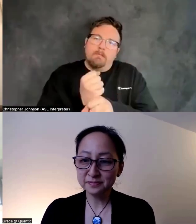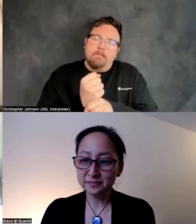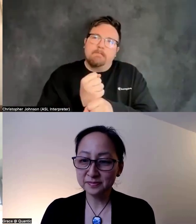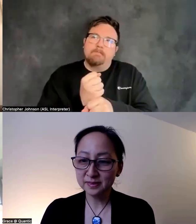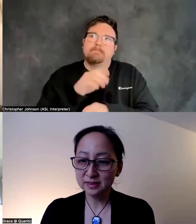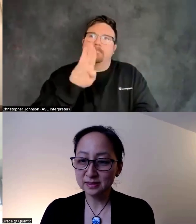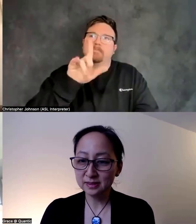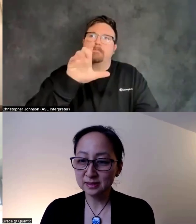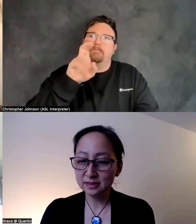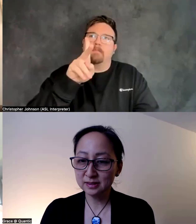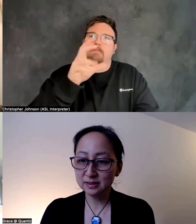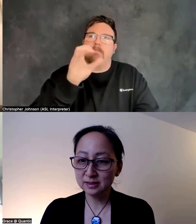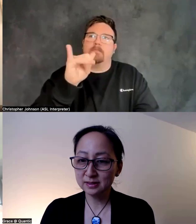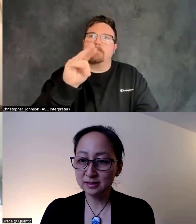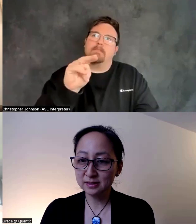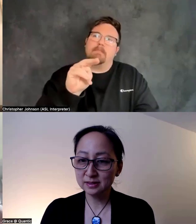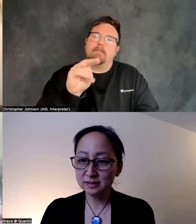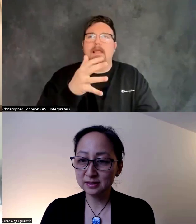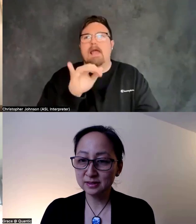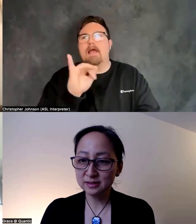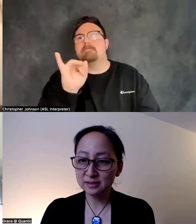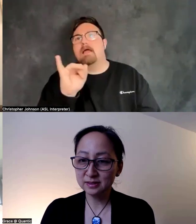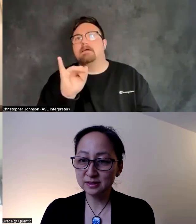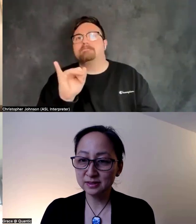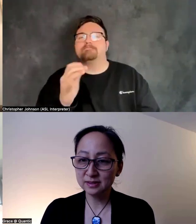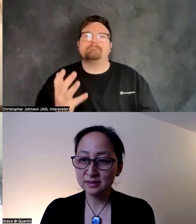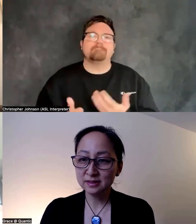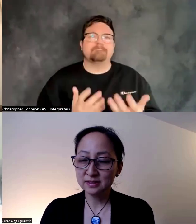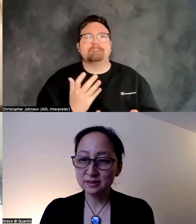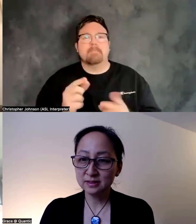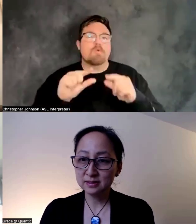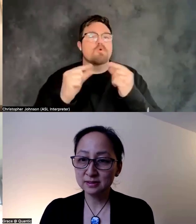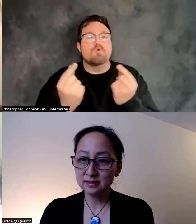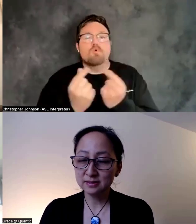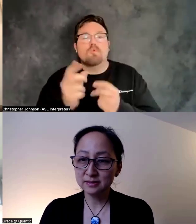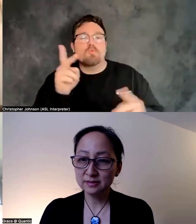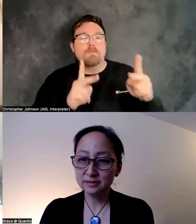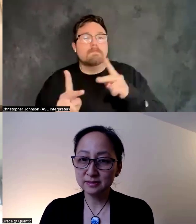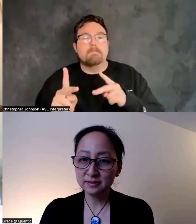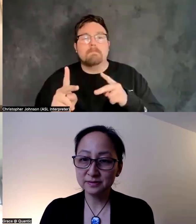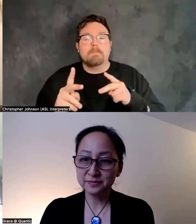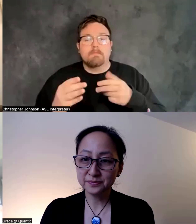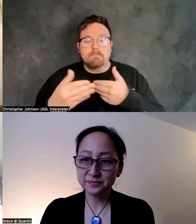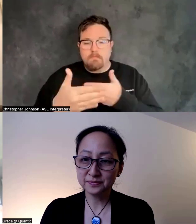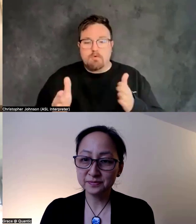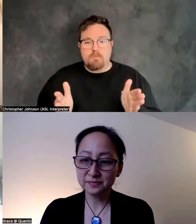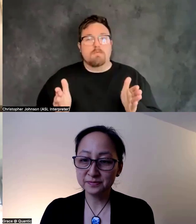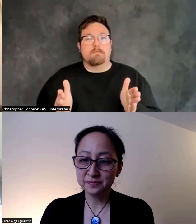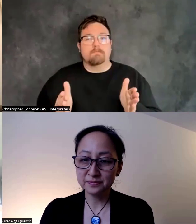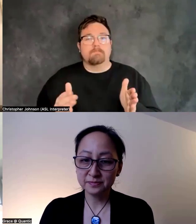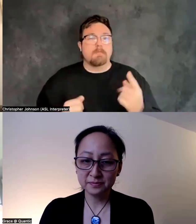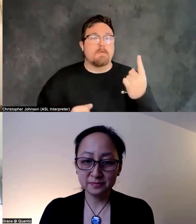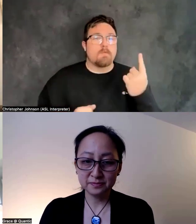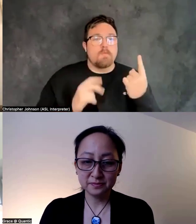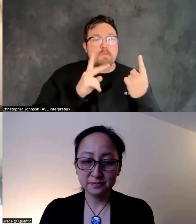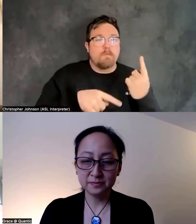is kind of like, there's a group of people in a room, and let's say one person says that I have